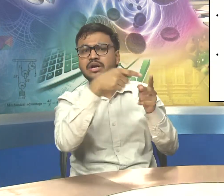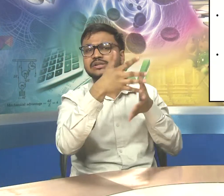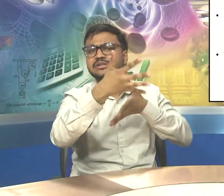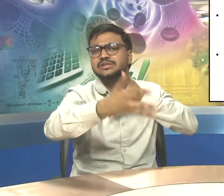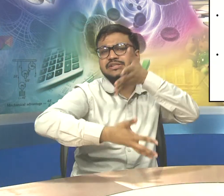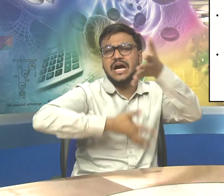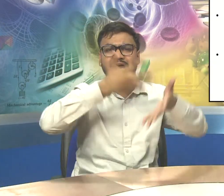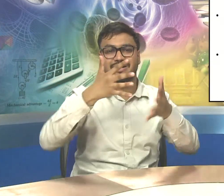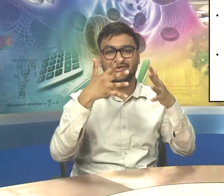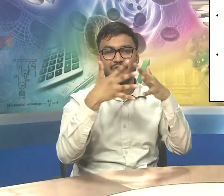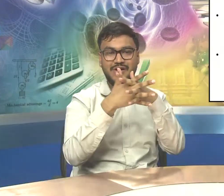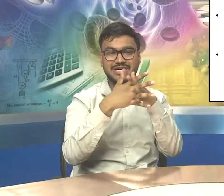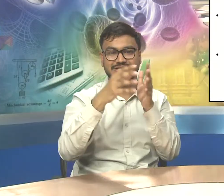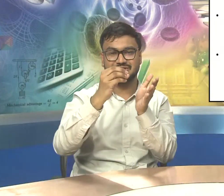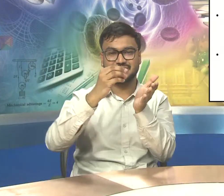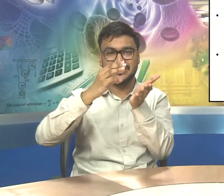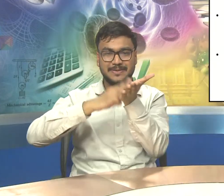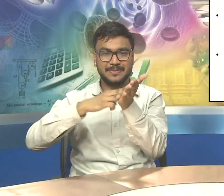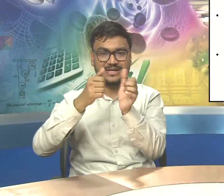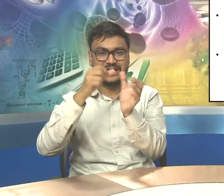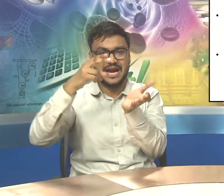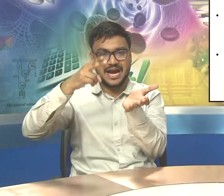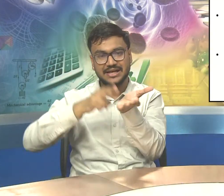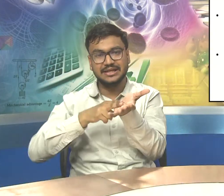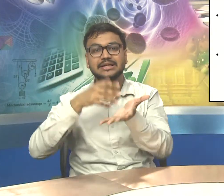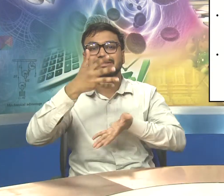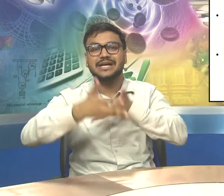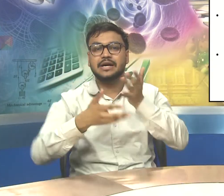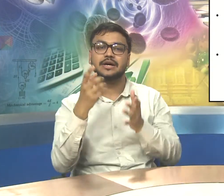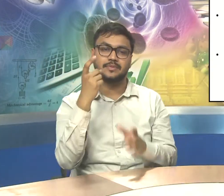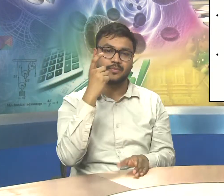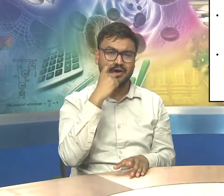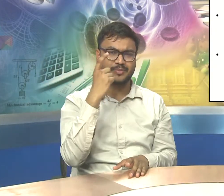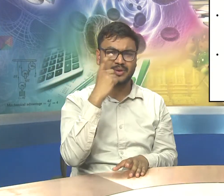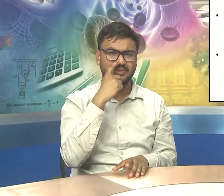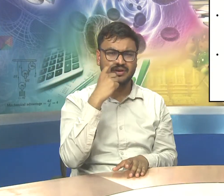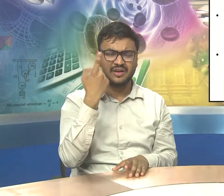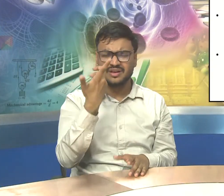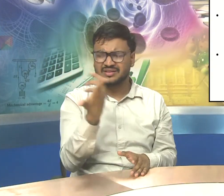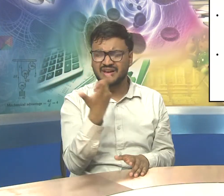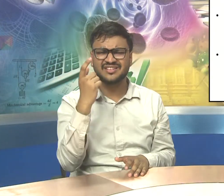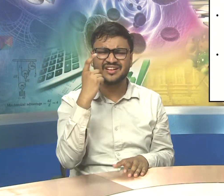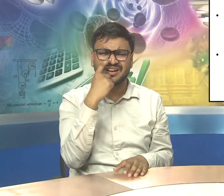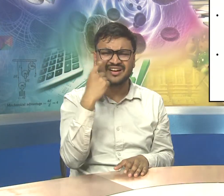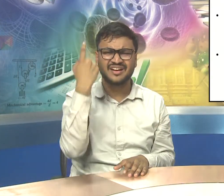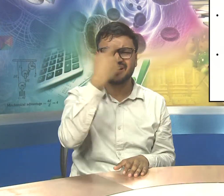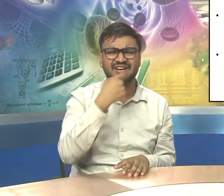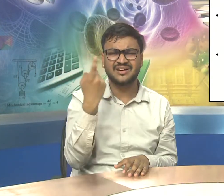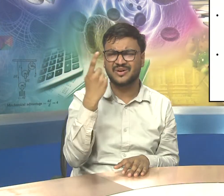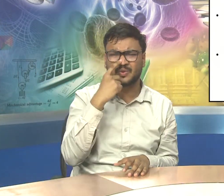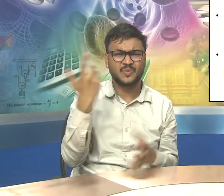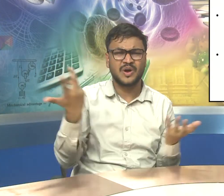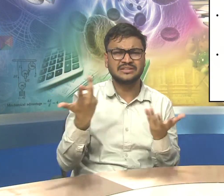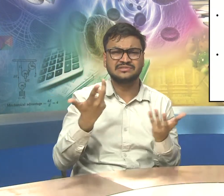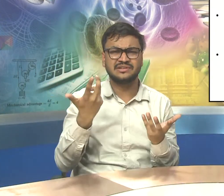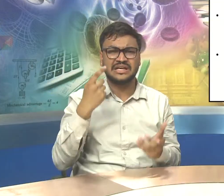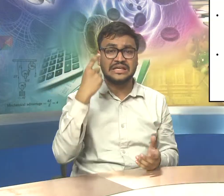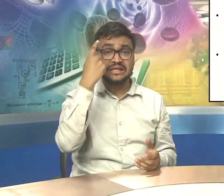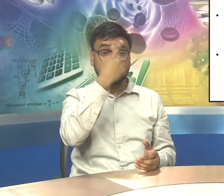For example, in India, sign for woman is refers to a woman's